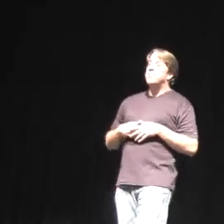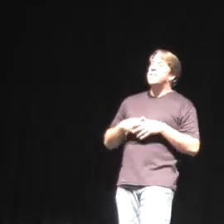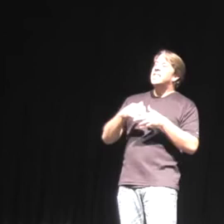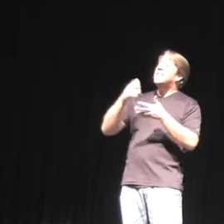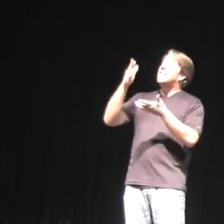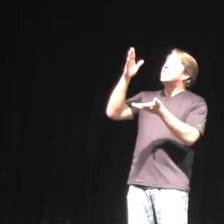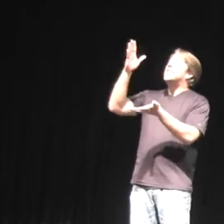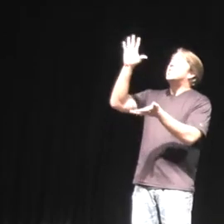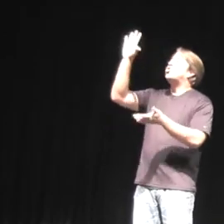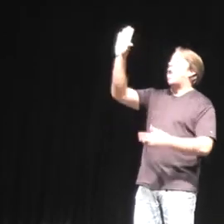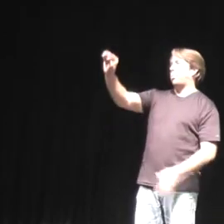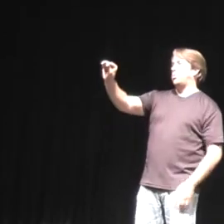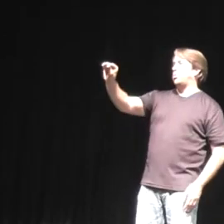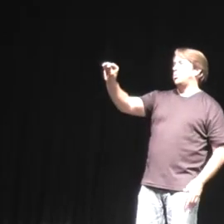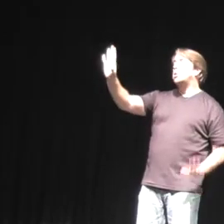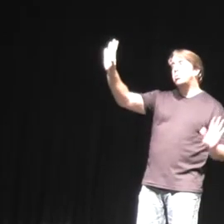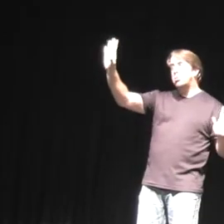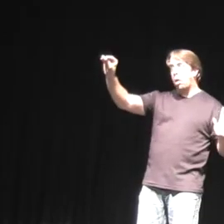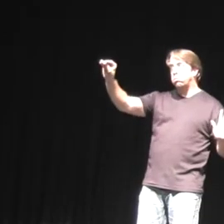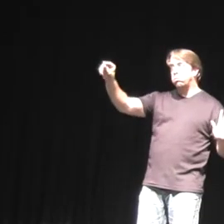Stop it.